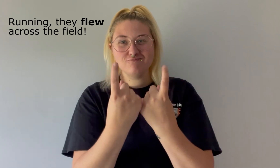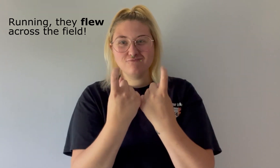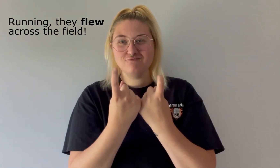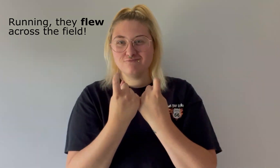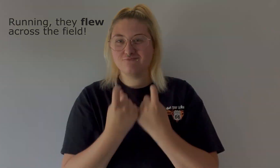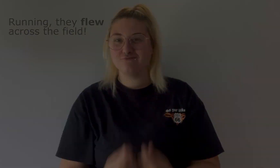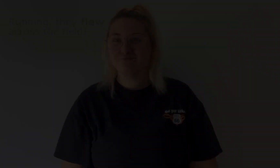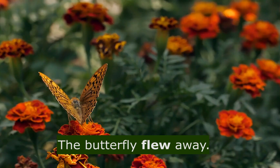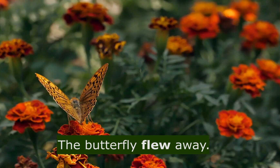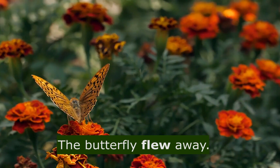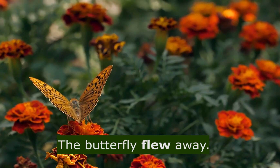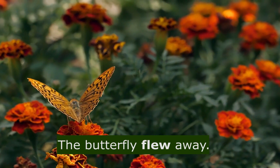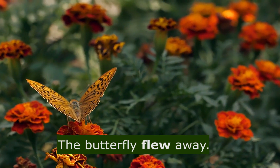they can.